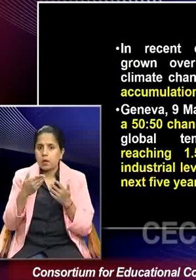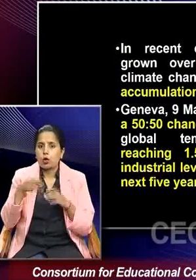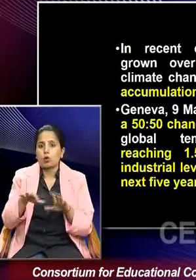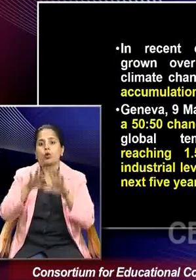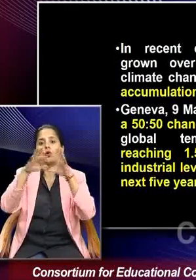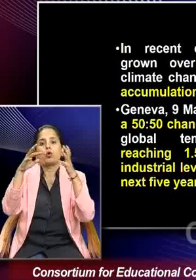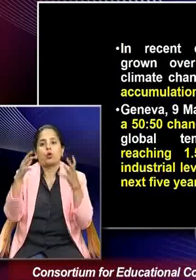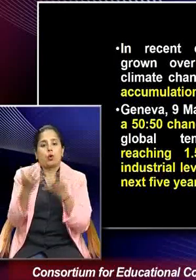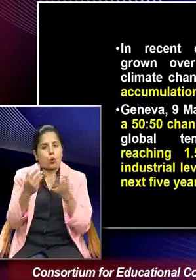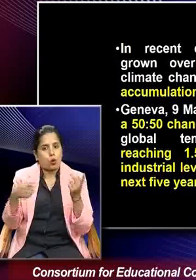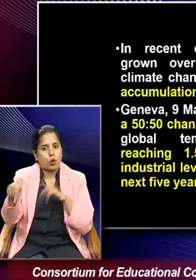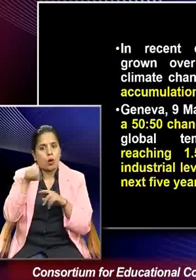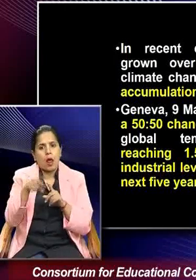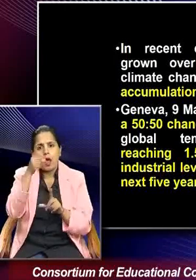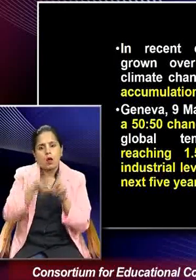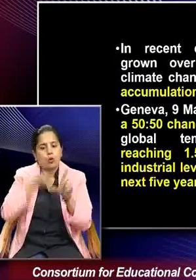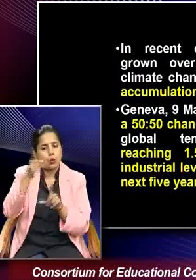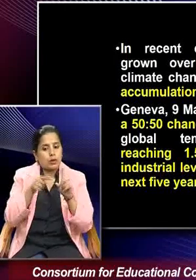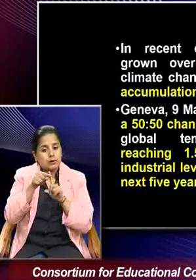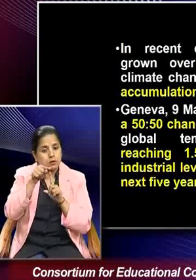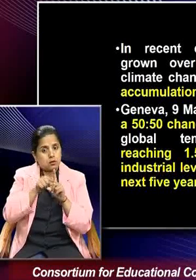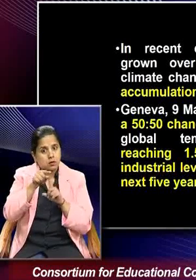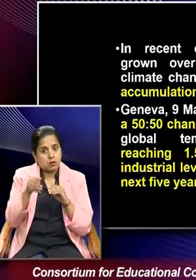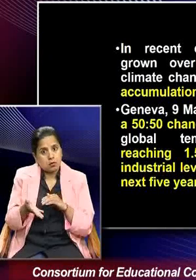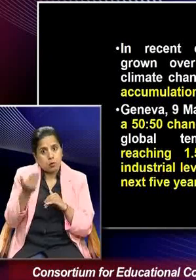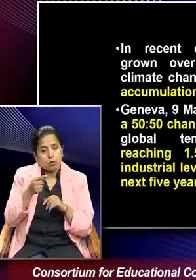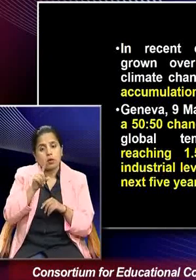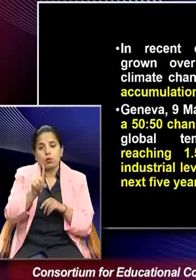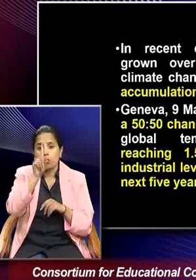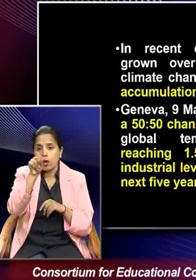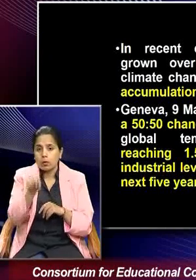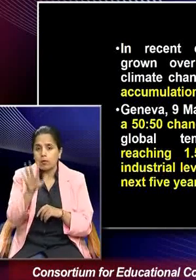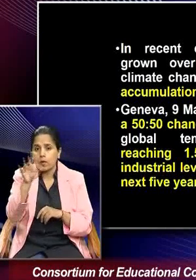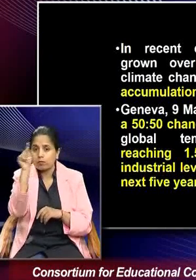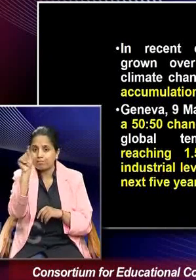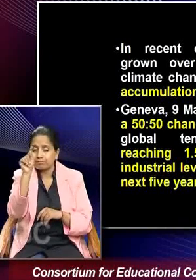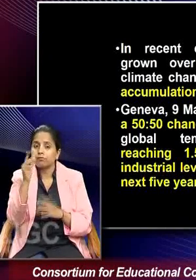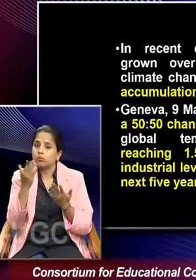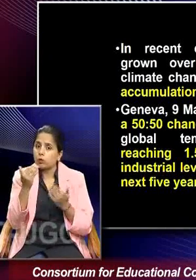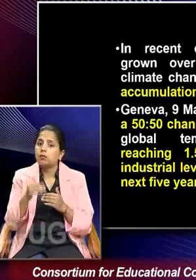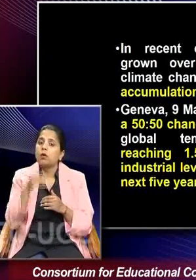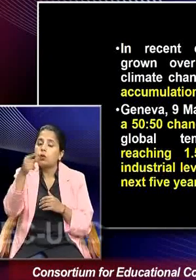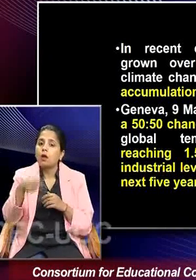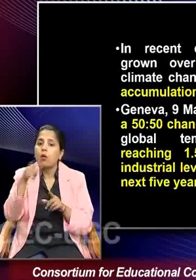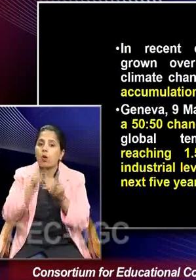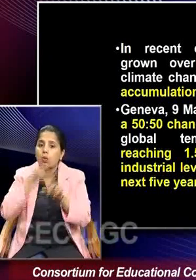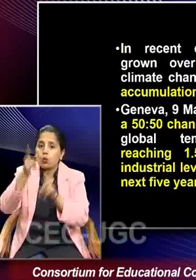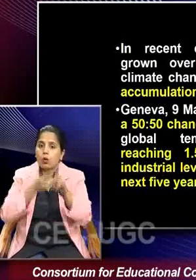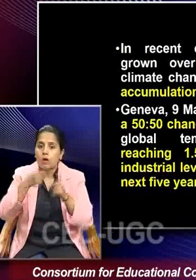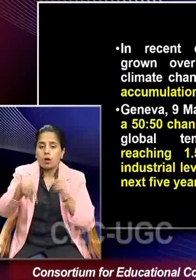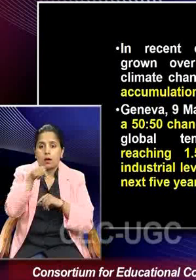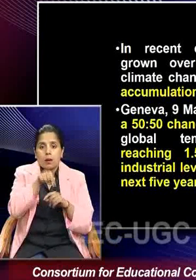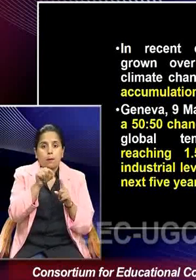temperature rise in the annual average temperature, which is going to reach 1.5 degrees centigrade above the pre-industrial